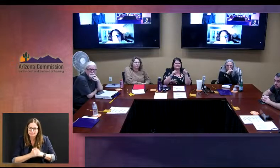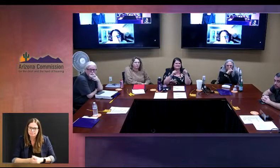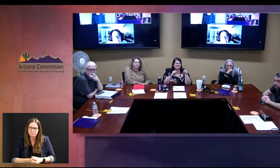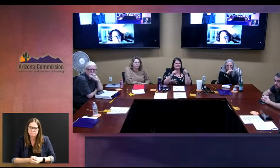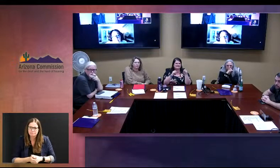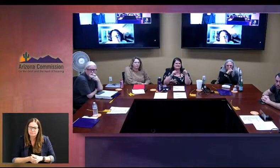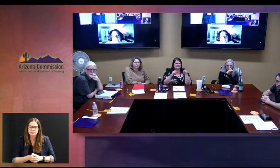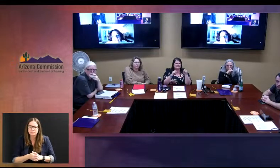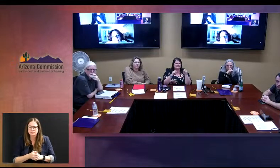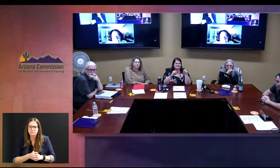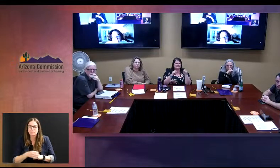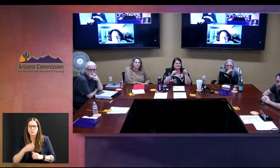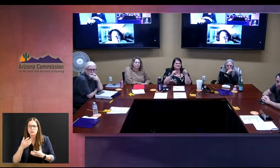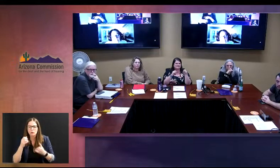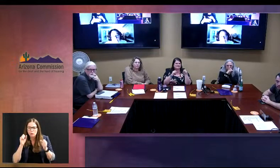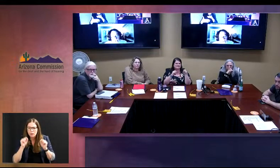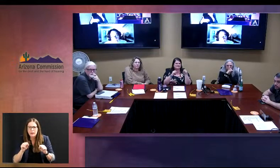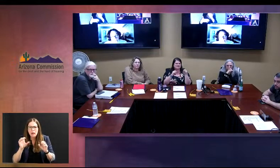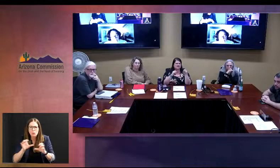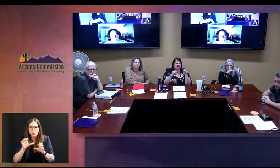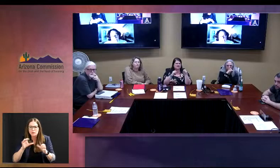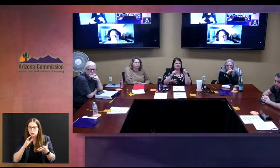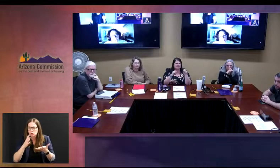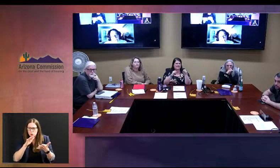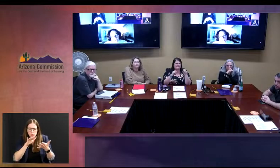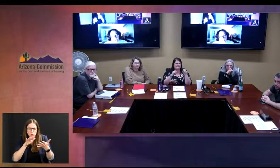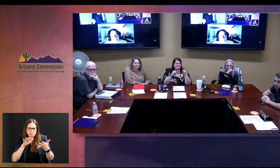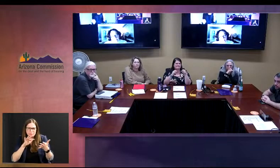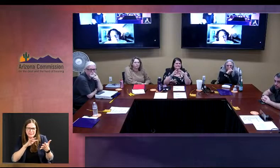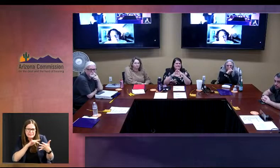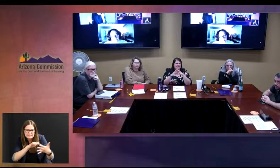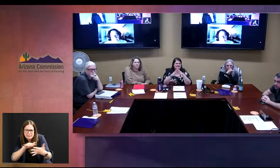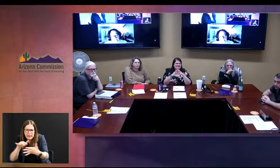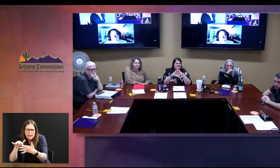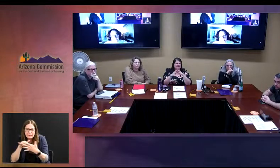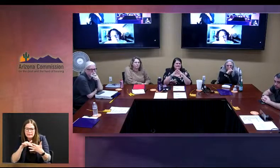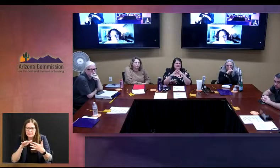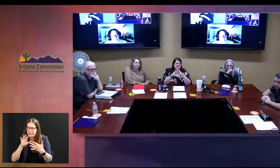So study it like we have studied the shortage of interpreters.